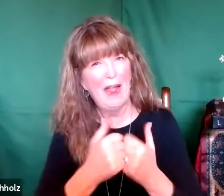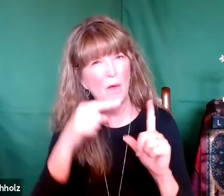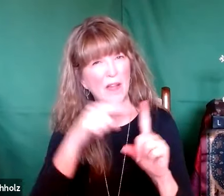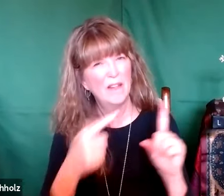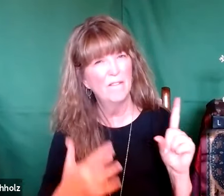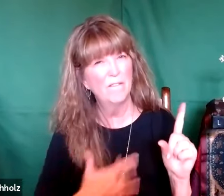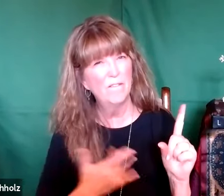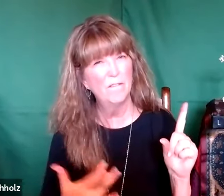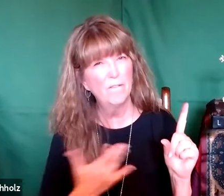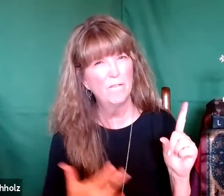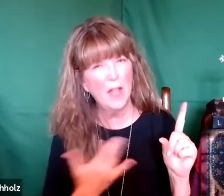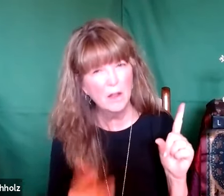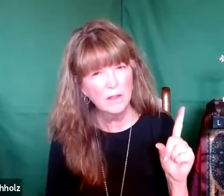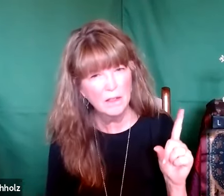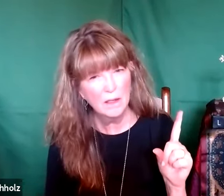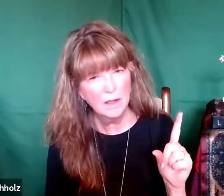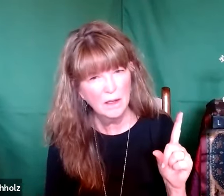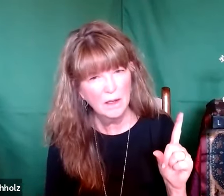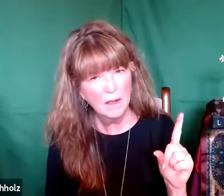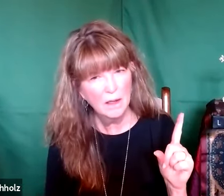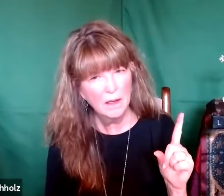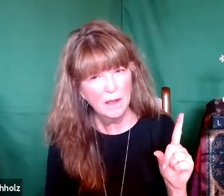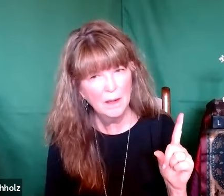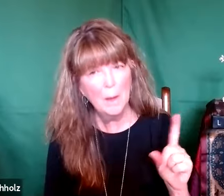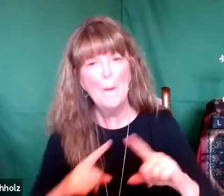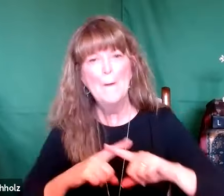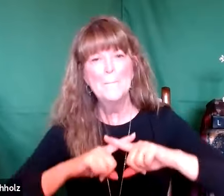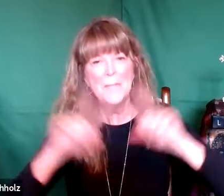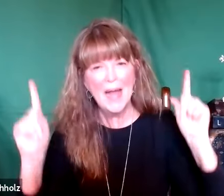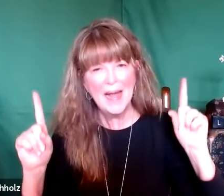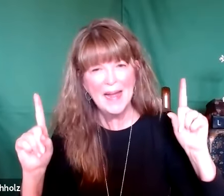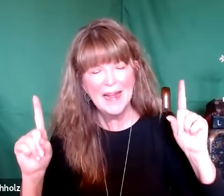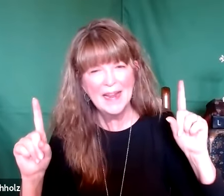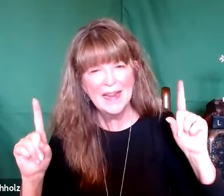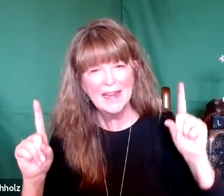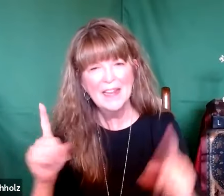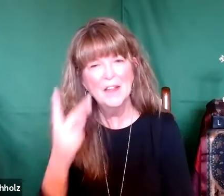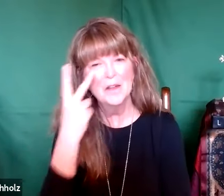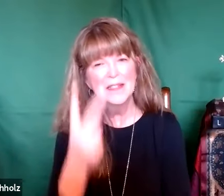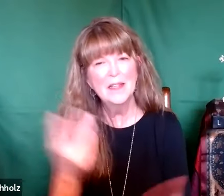not forgive himself. Try to imagine how that Roman soldier felt.